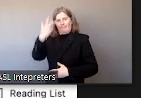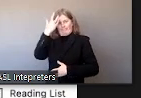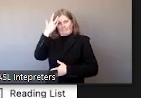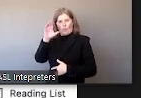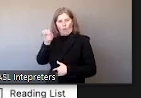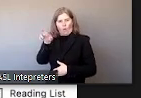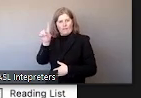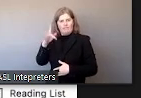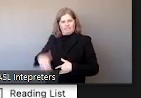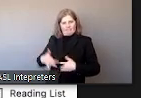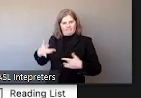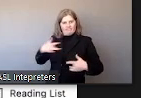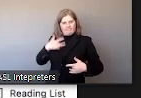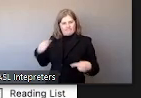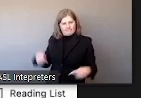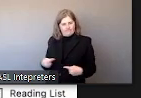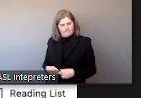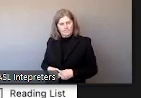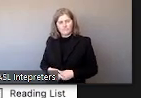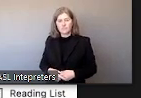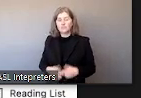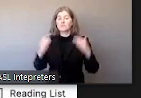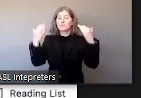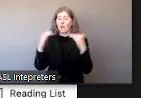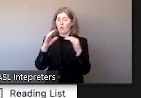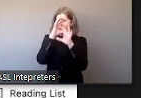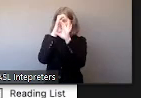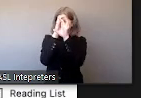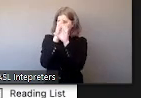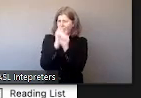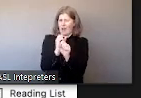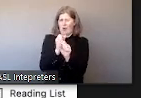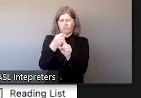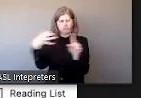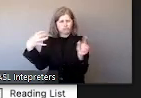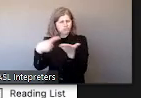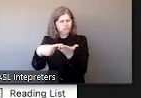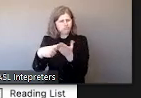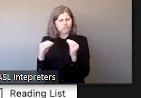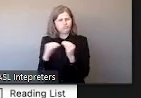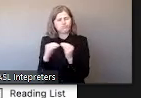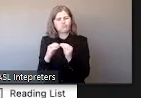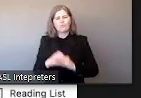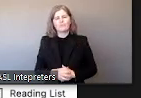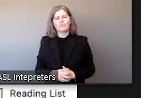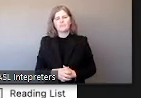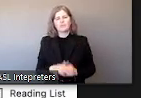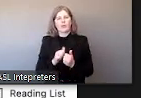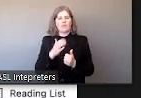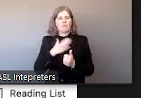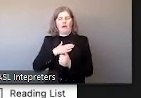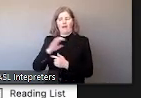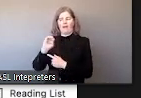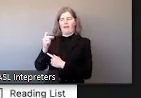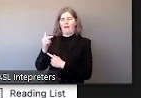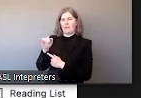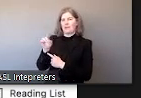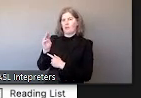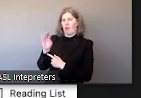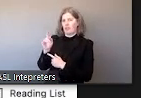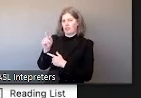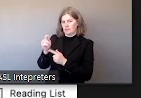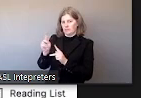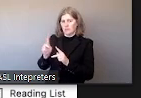And here, this is something fascinating to me that I need to talk about too with my epidemiologist, but look at